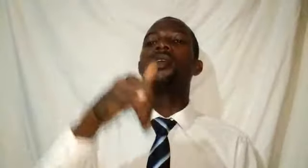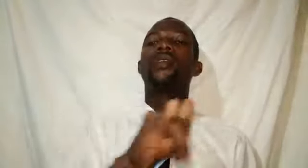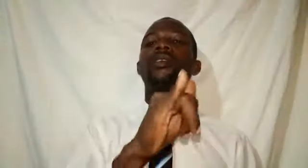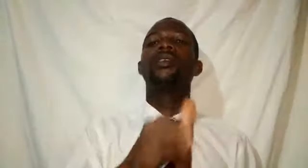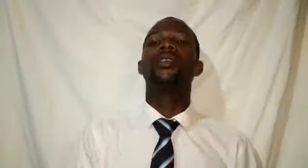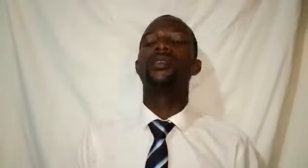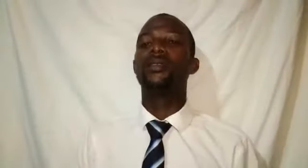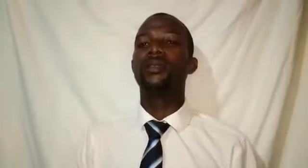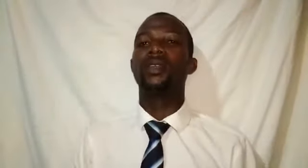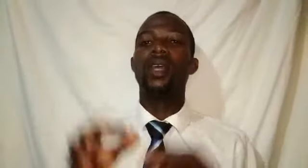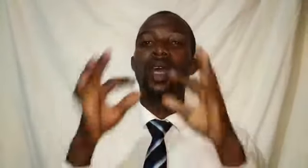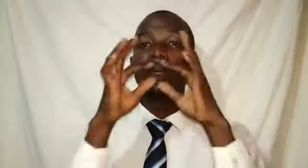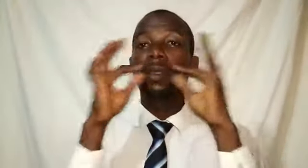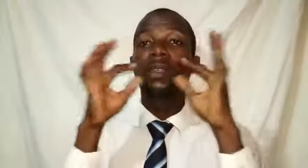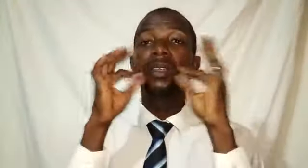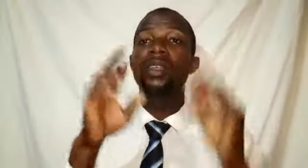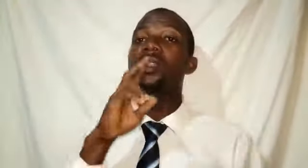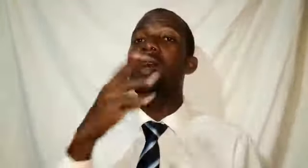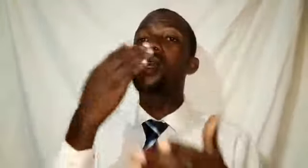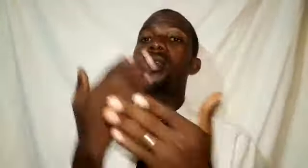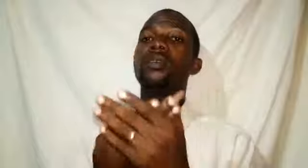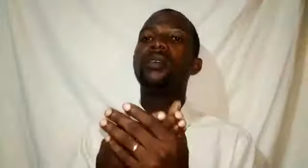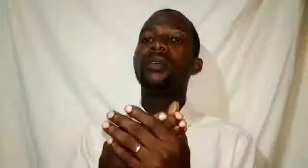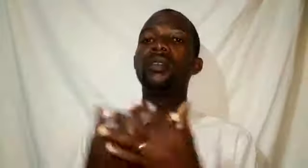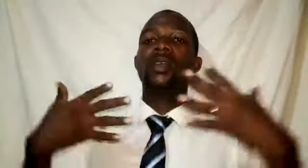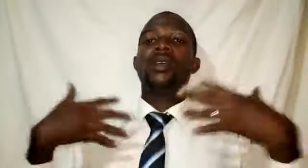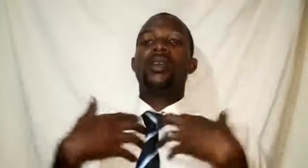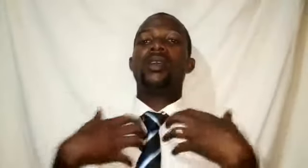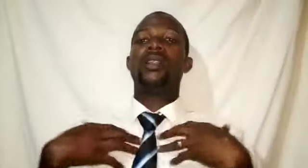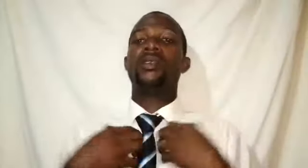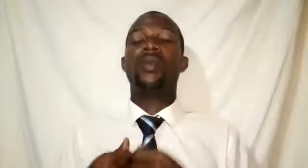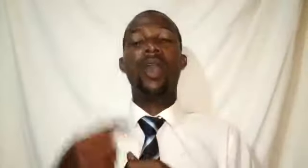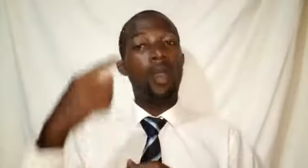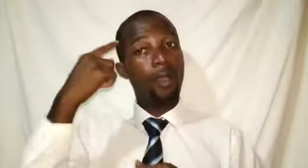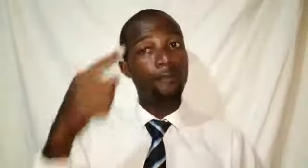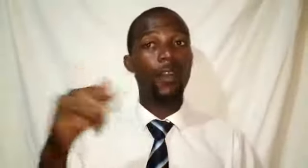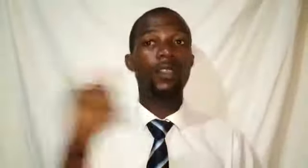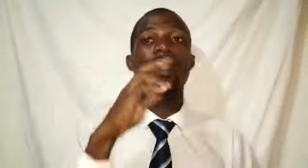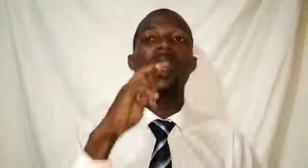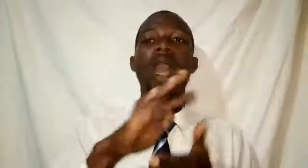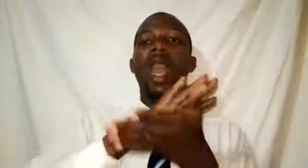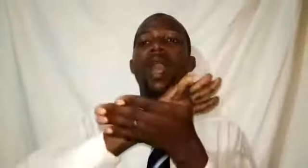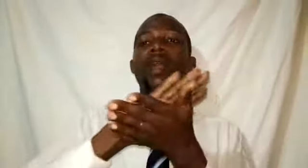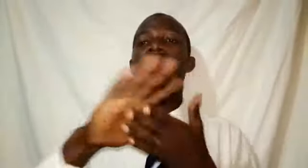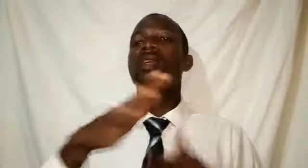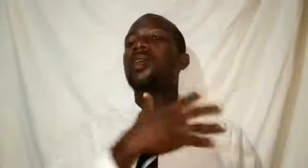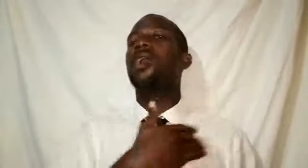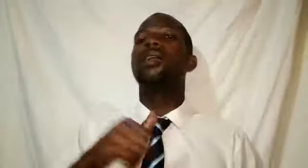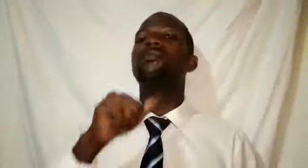Cats are good pets, for they are clean and not noisy.